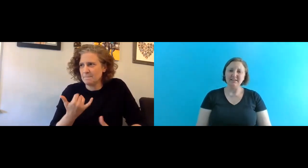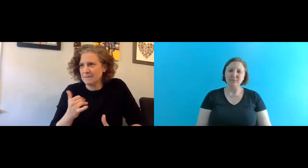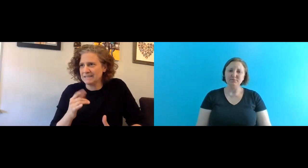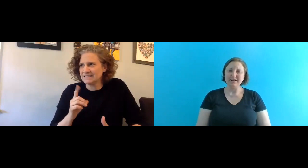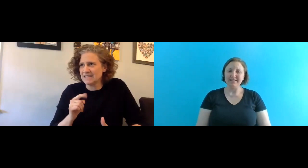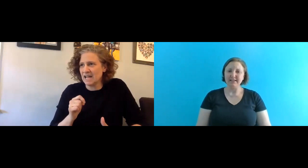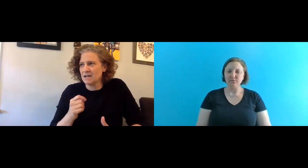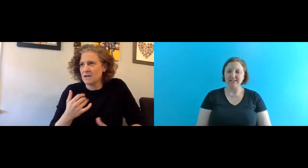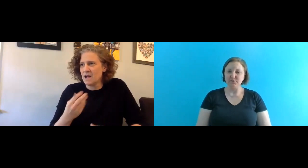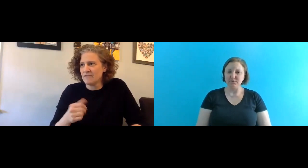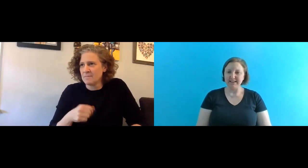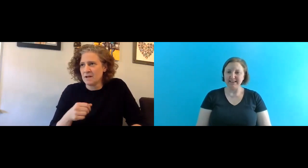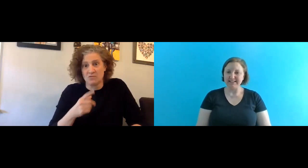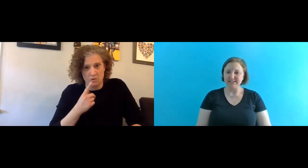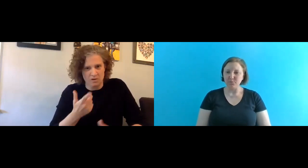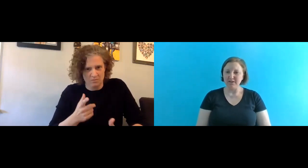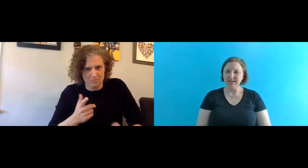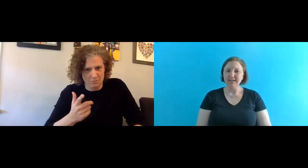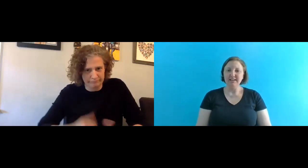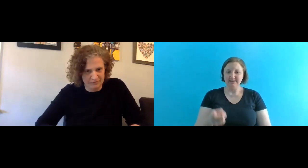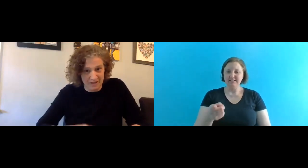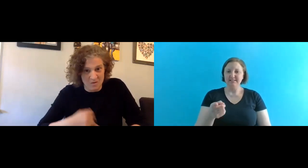I do with my kids.